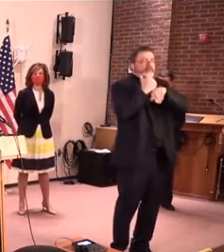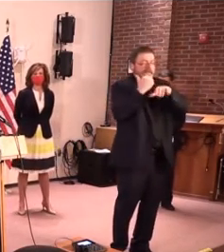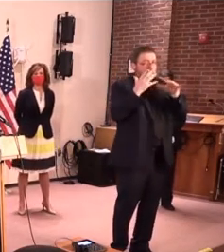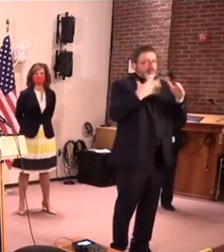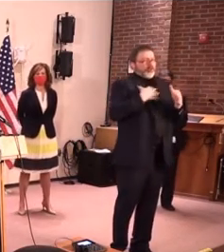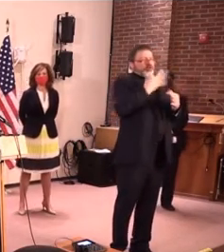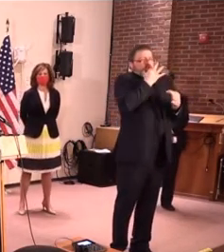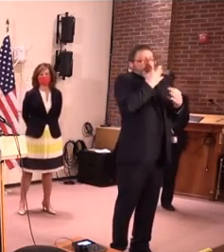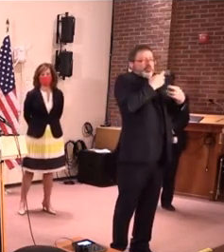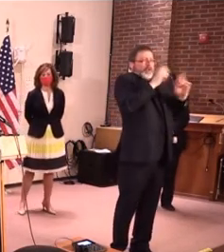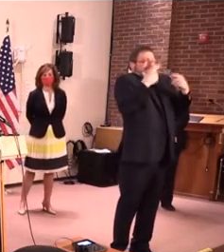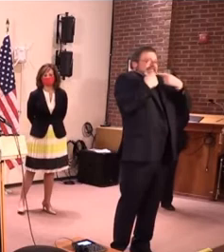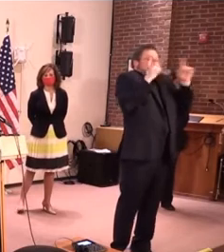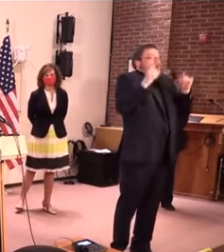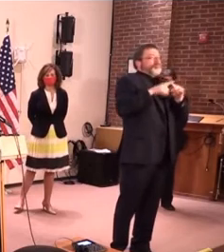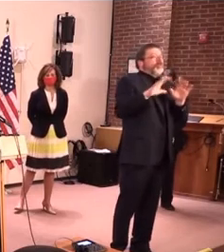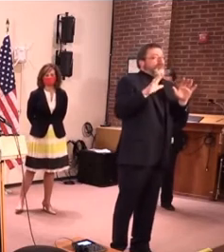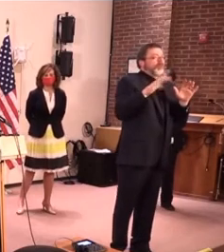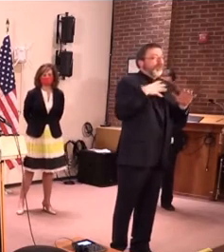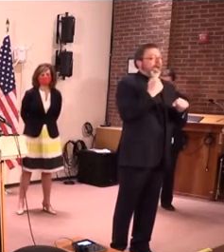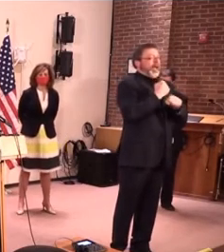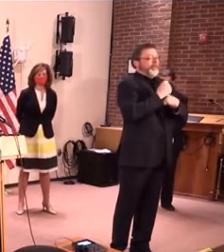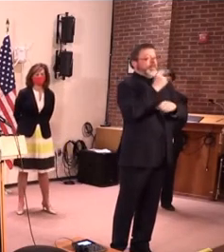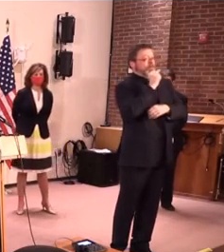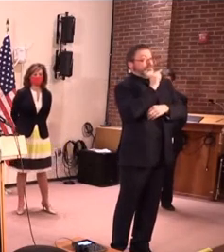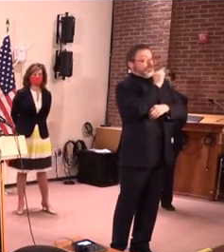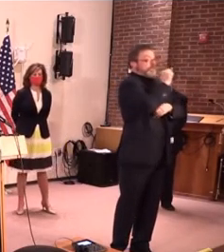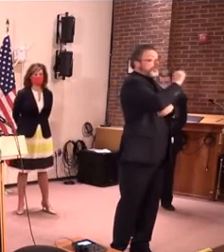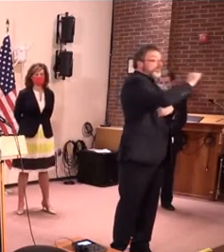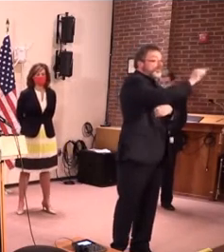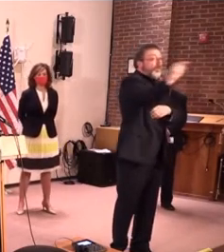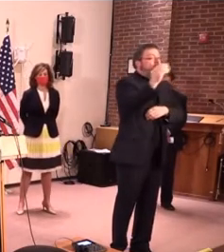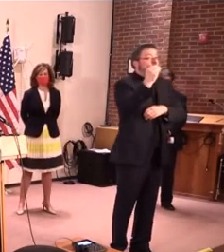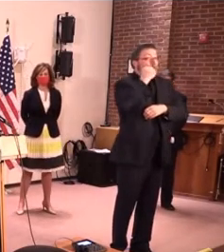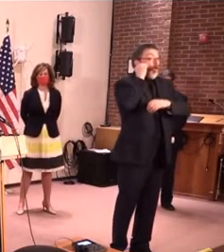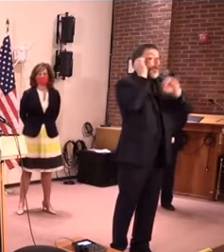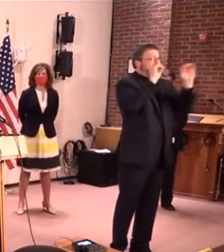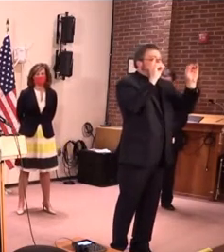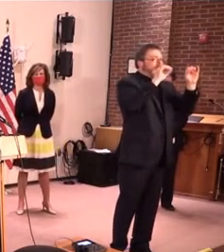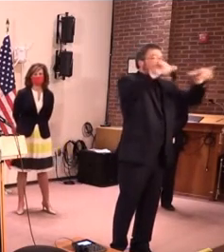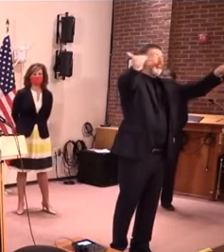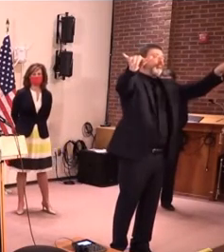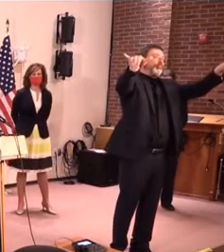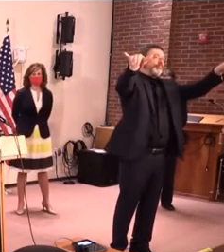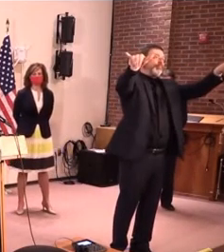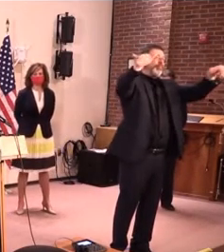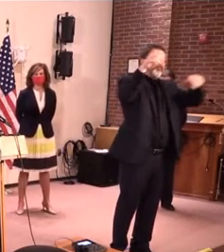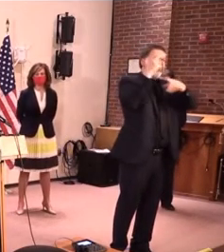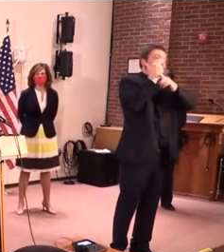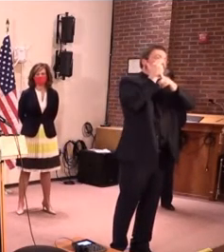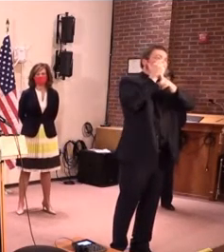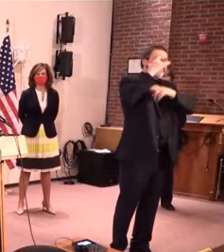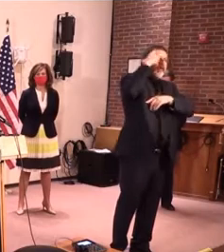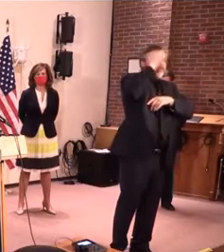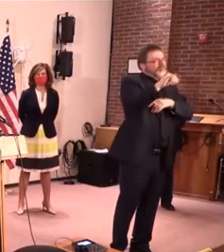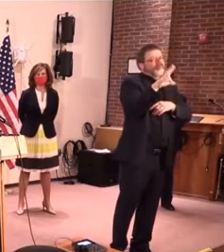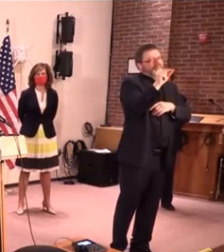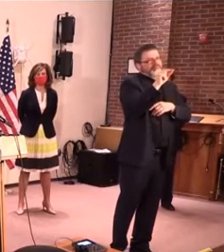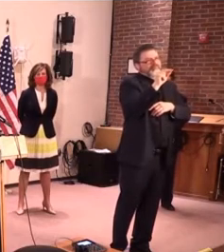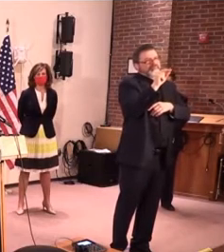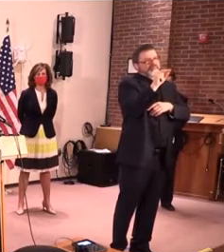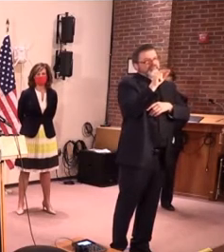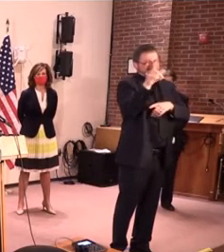into sustainable housing and out of these motel situations. And even before the